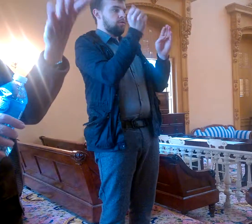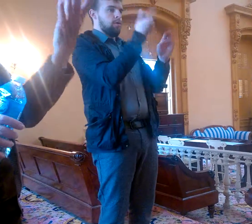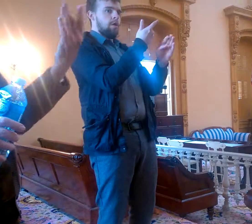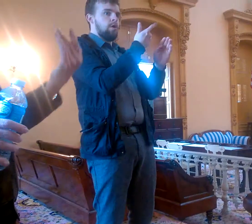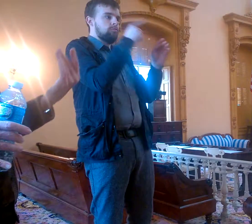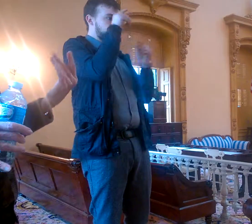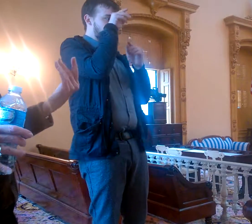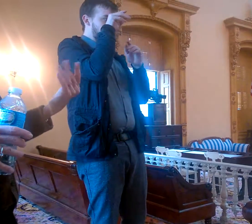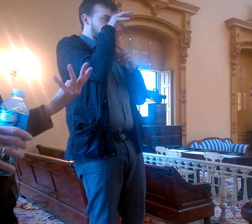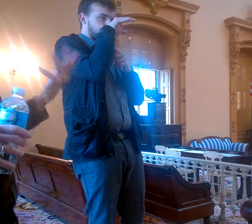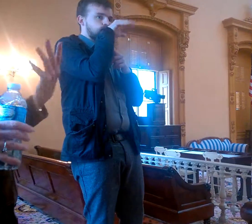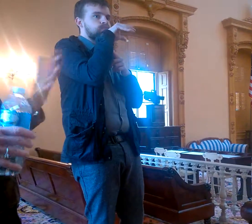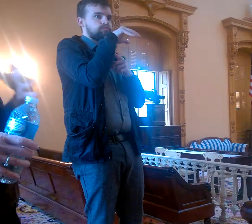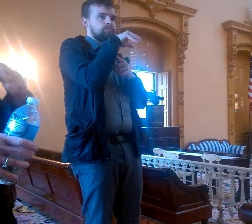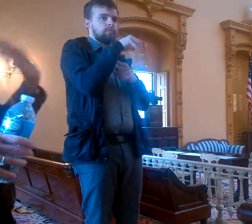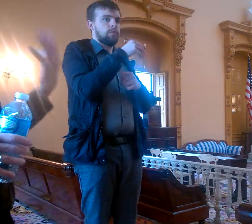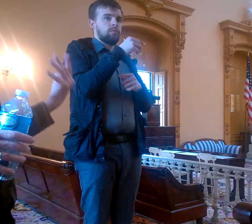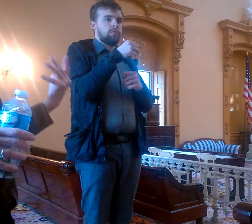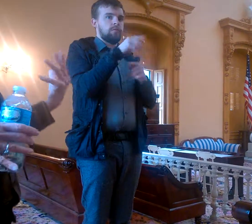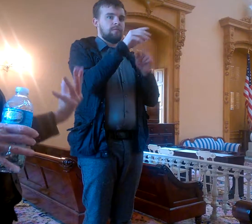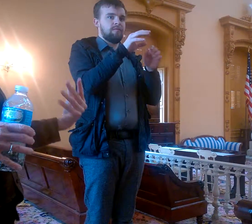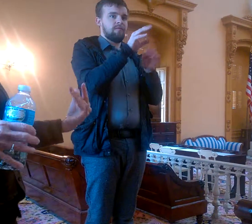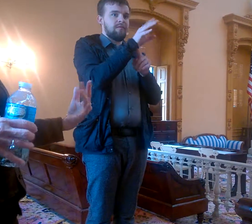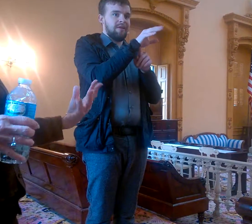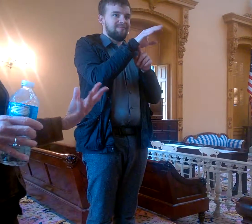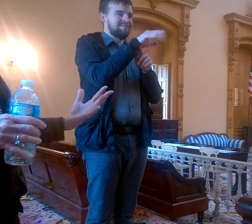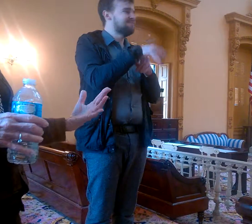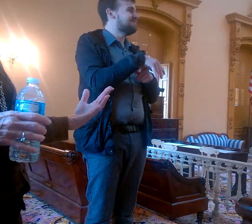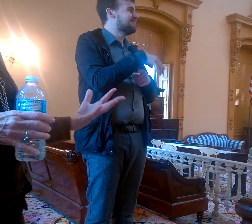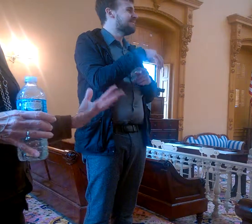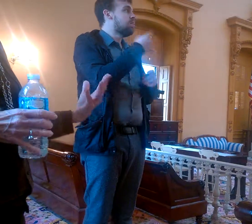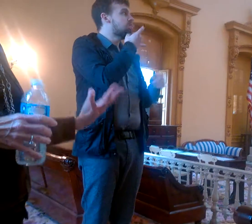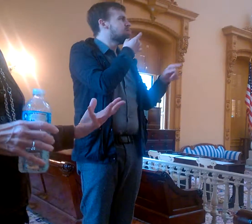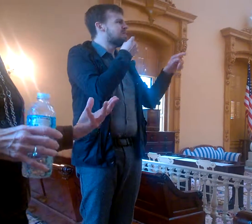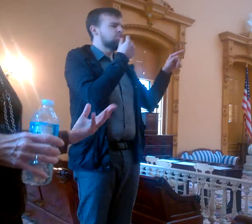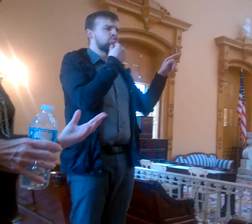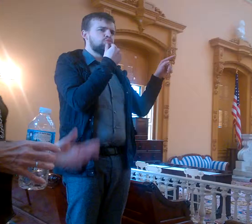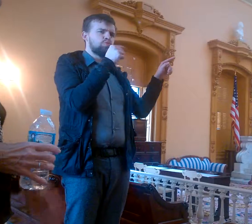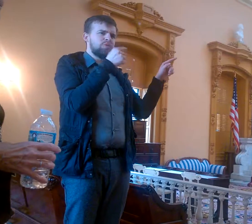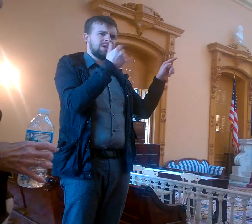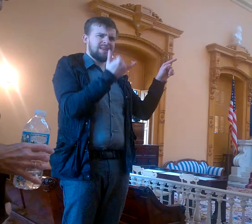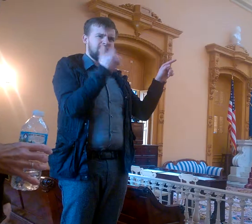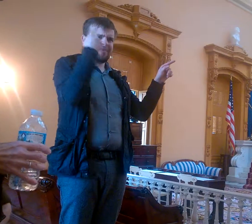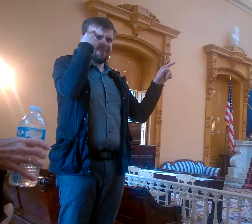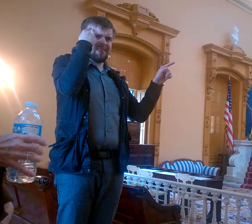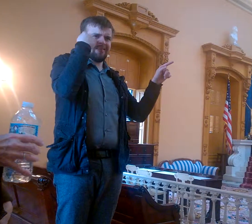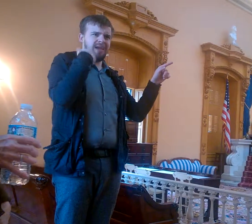The green light is on, so I'm assuming they're on for security reasons.